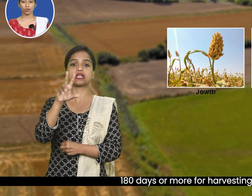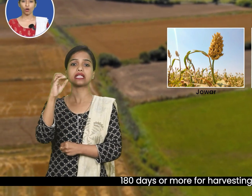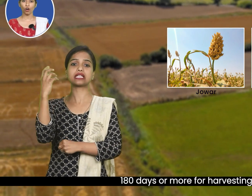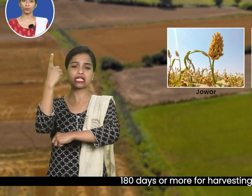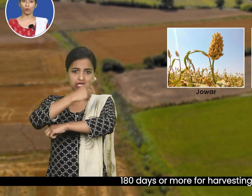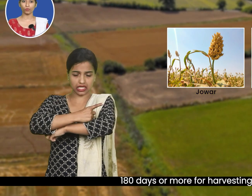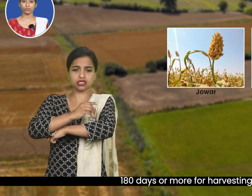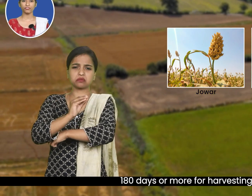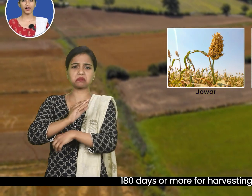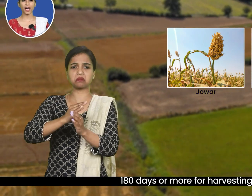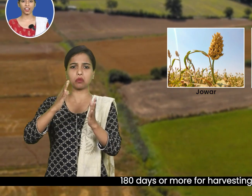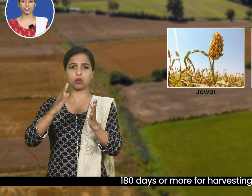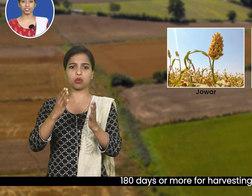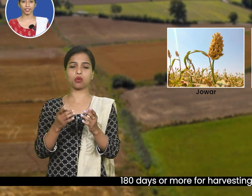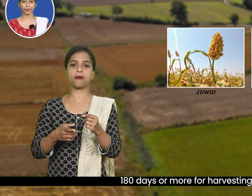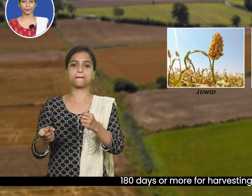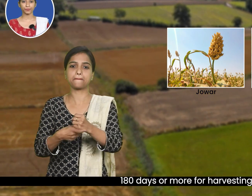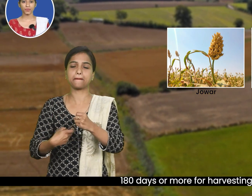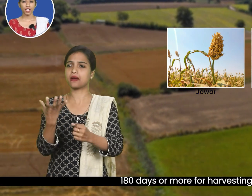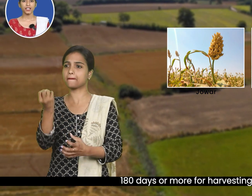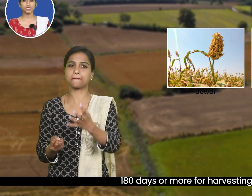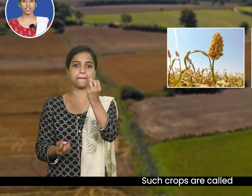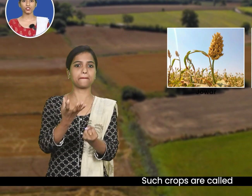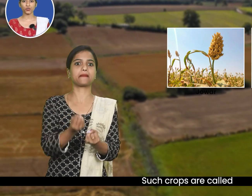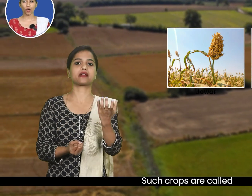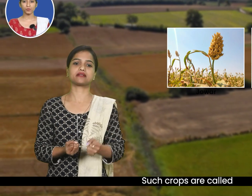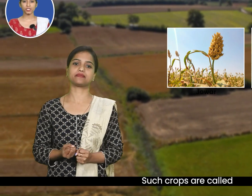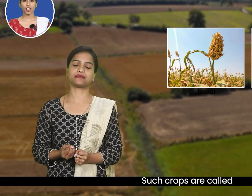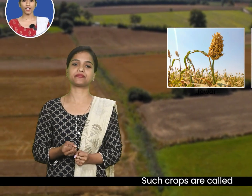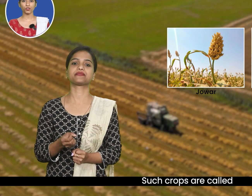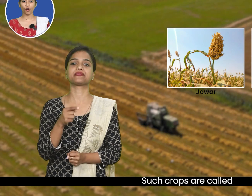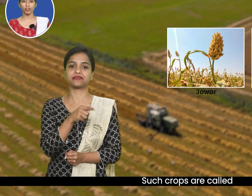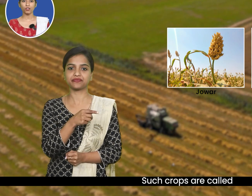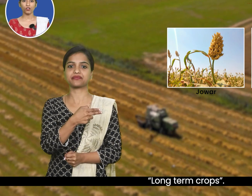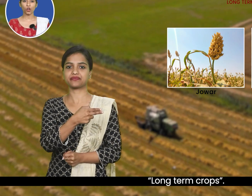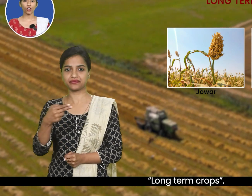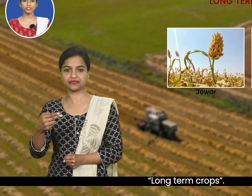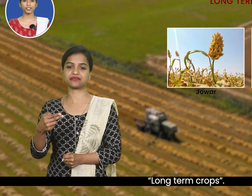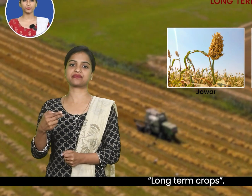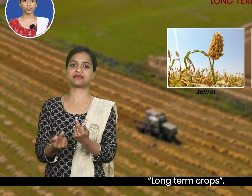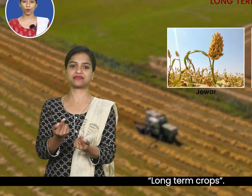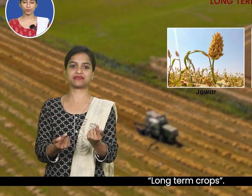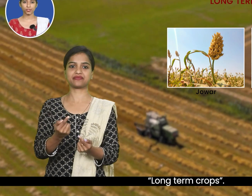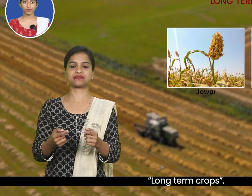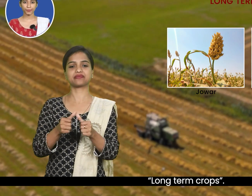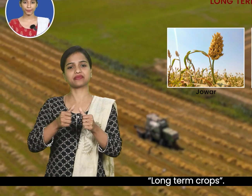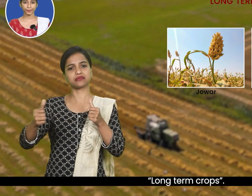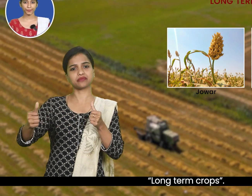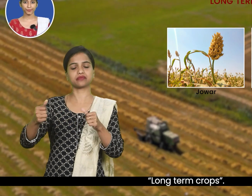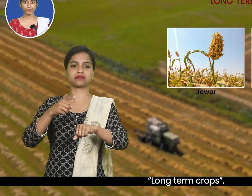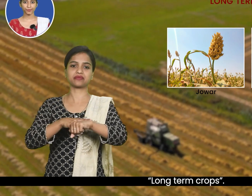days or more for harvesting. Such crops are called long-term